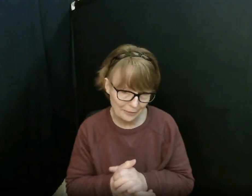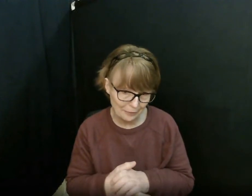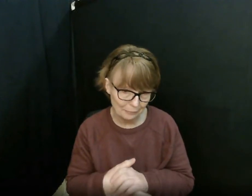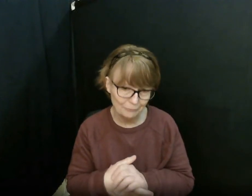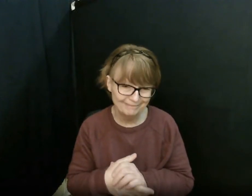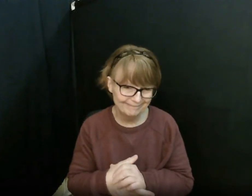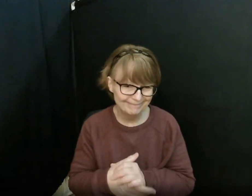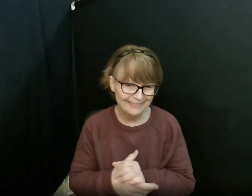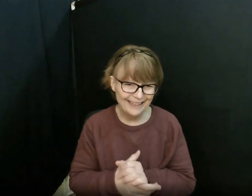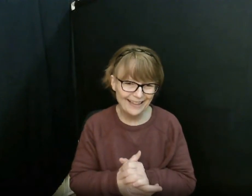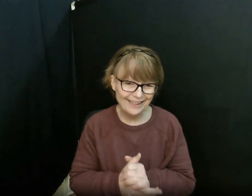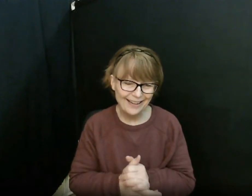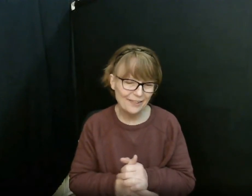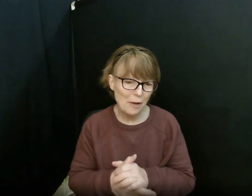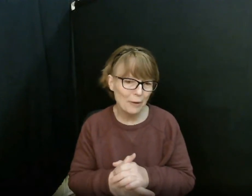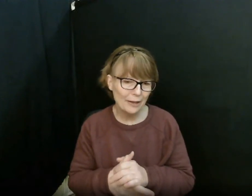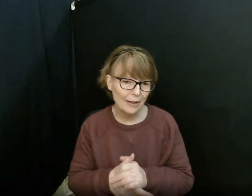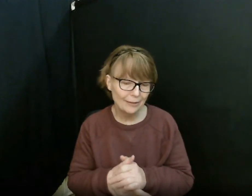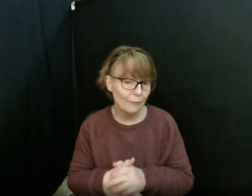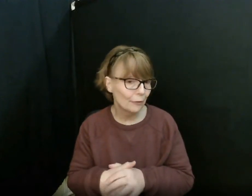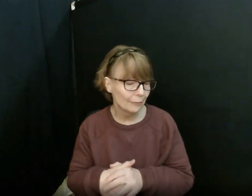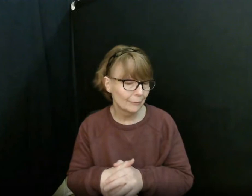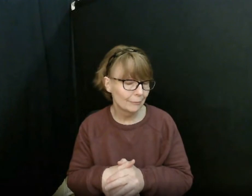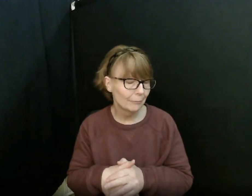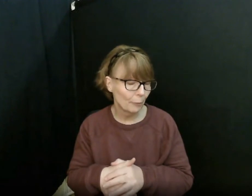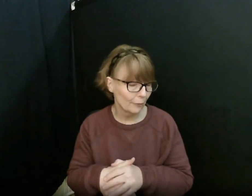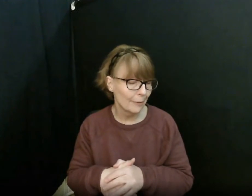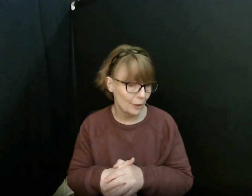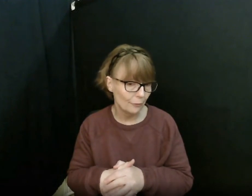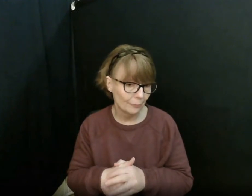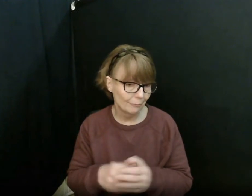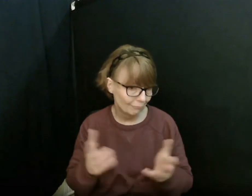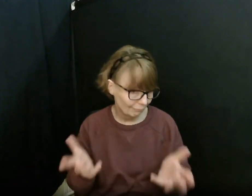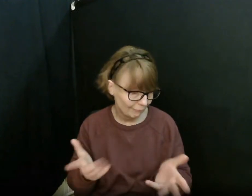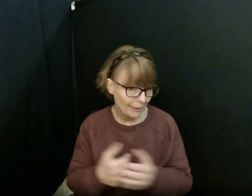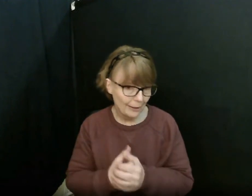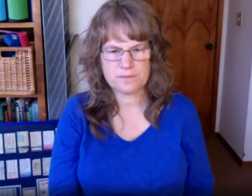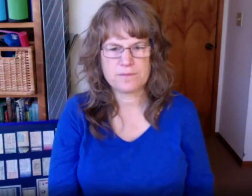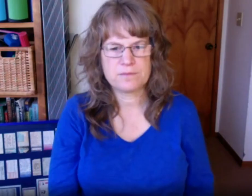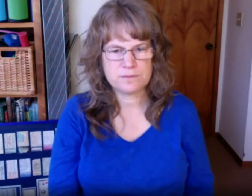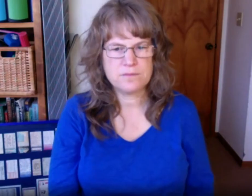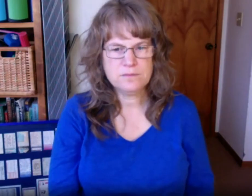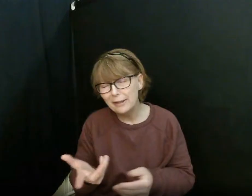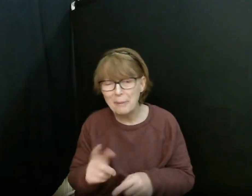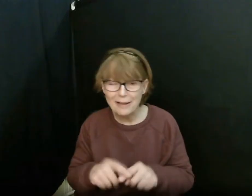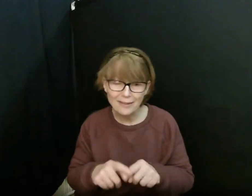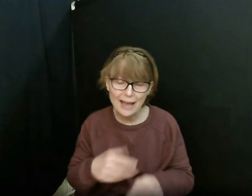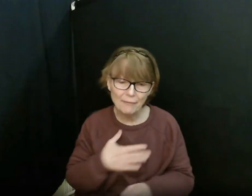ASL. It's not what a deaf person might use. Okay. And it really depends. I have